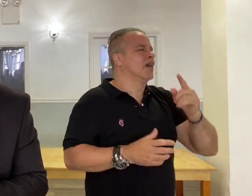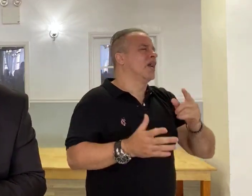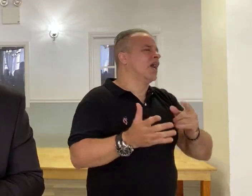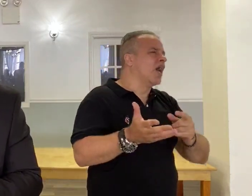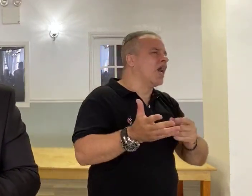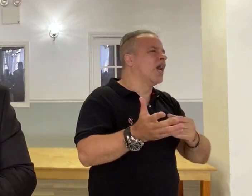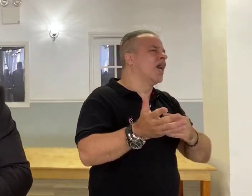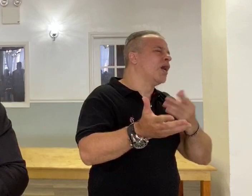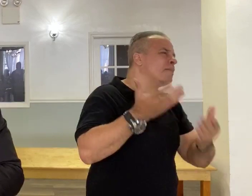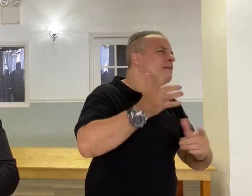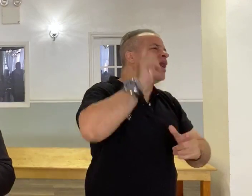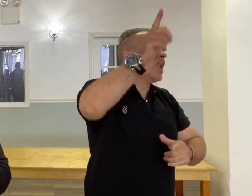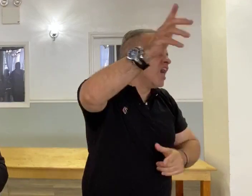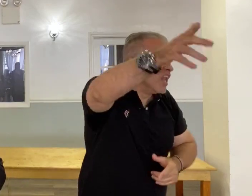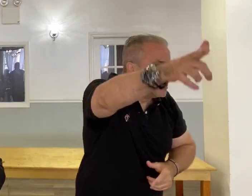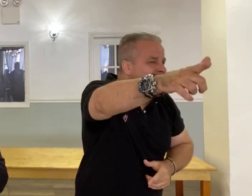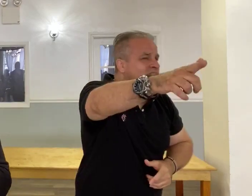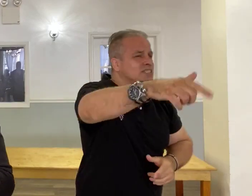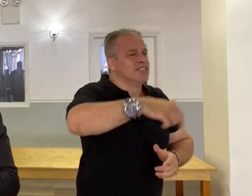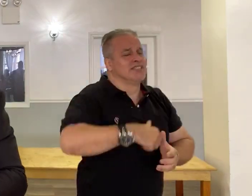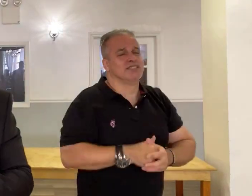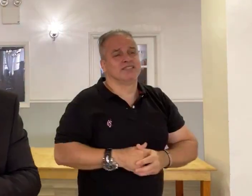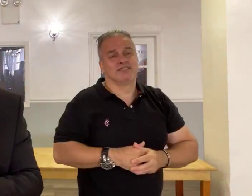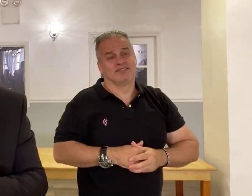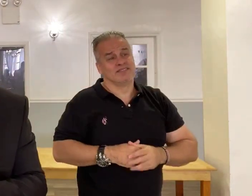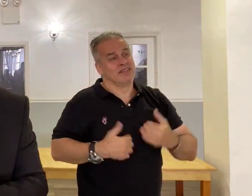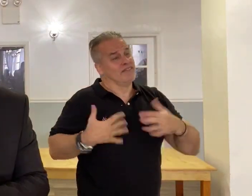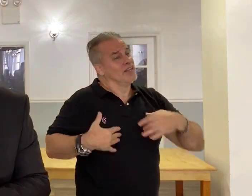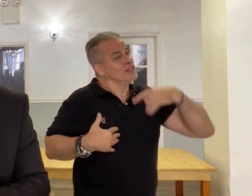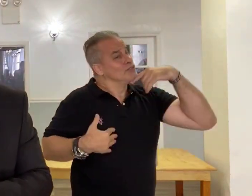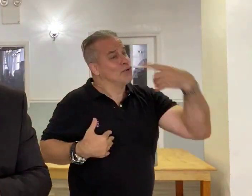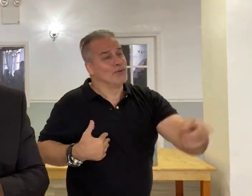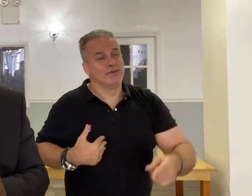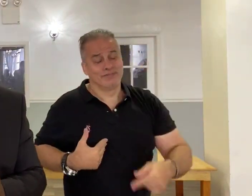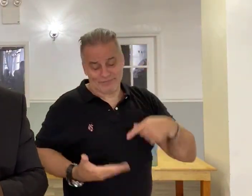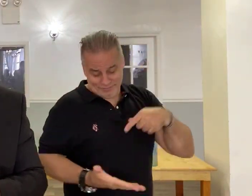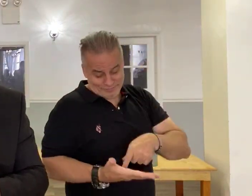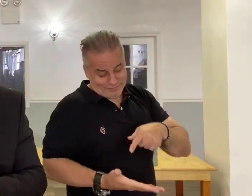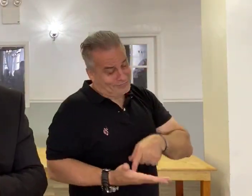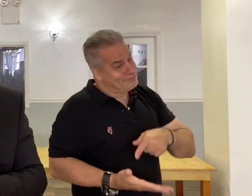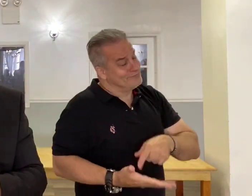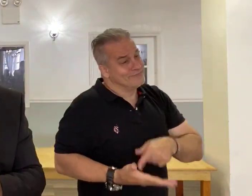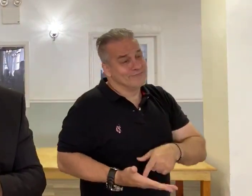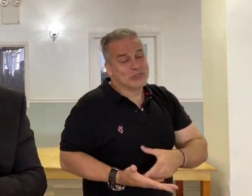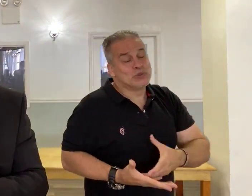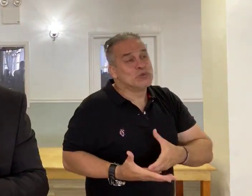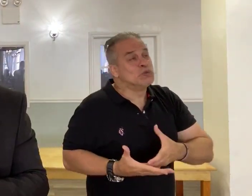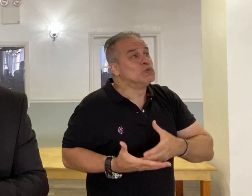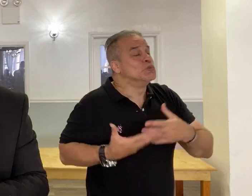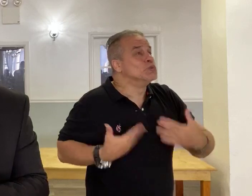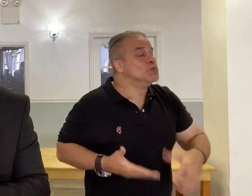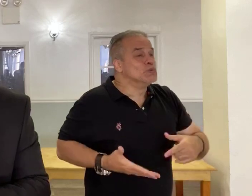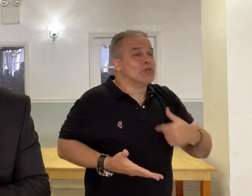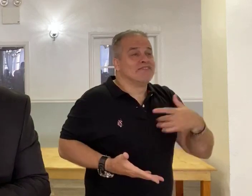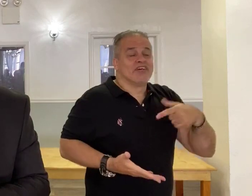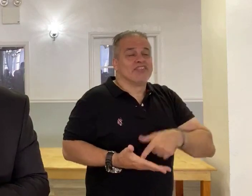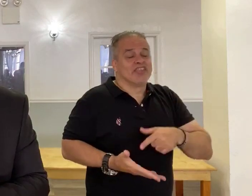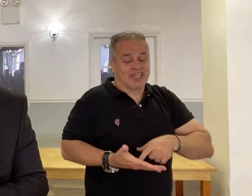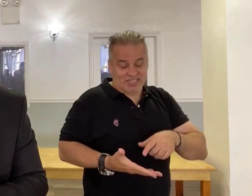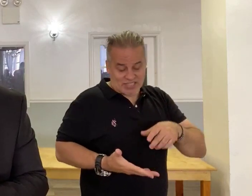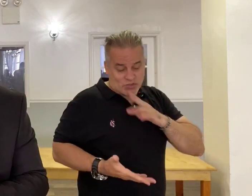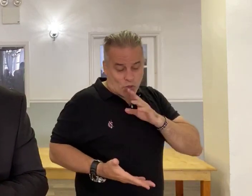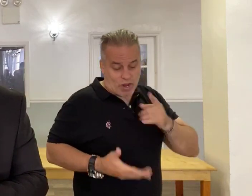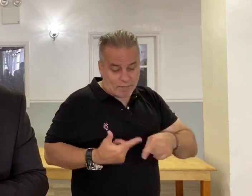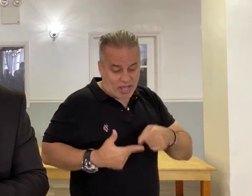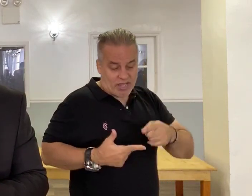I already told you I don't like the scripture. I already told you that. It's too much blood for me.